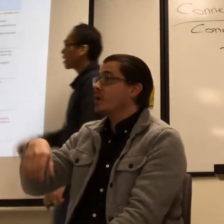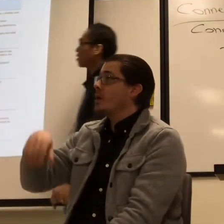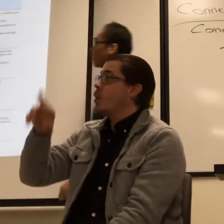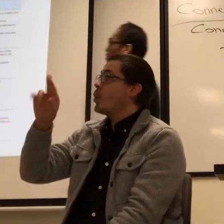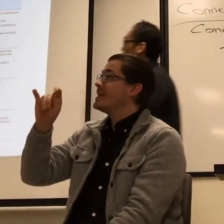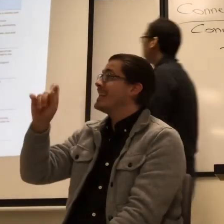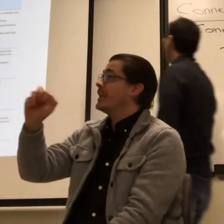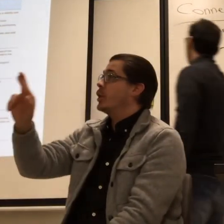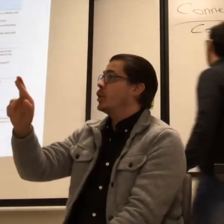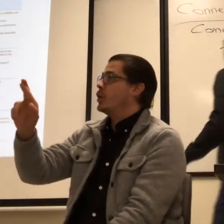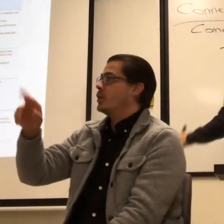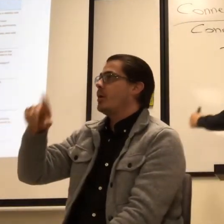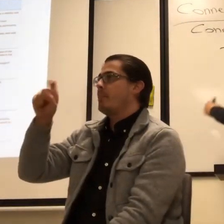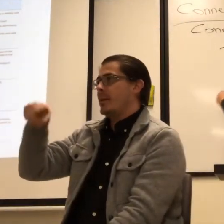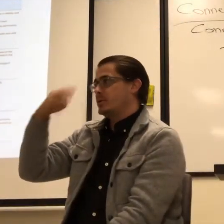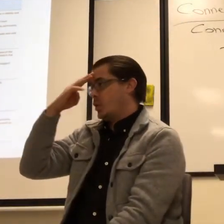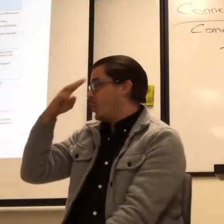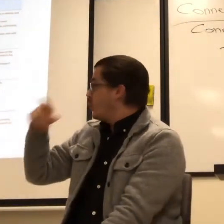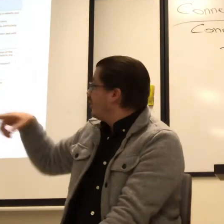are the ones you gotta know.